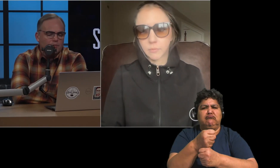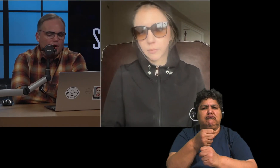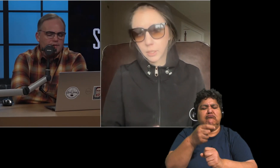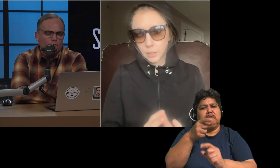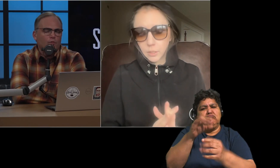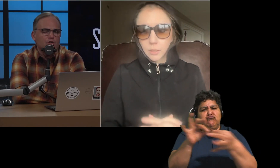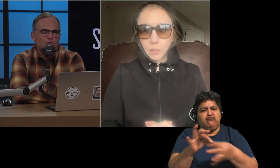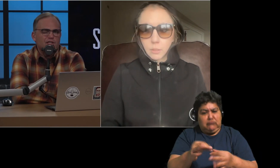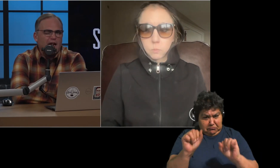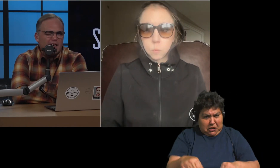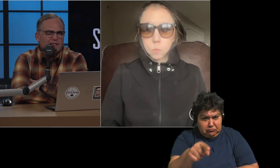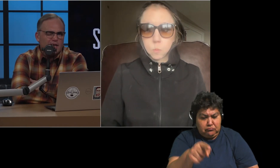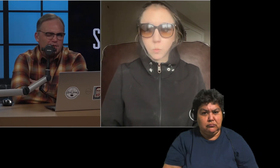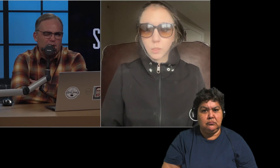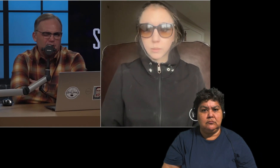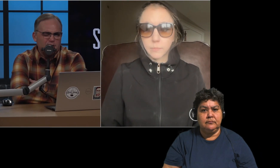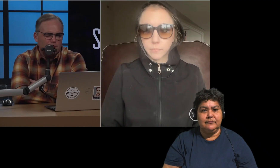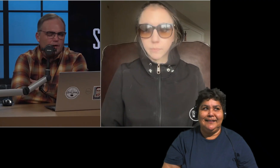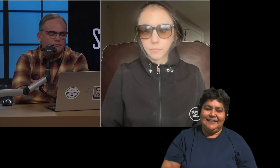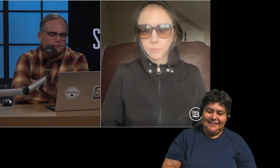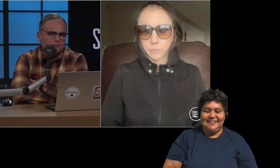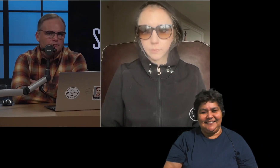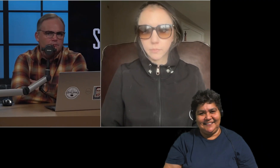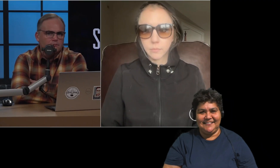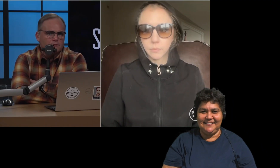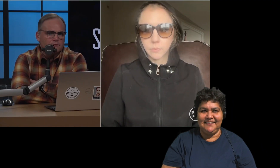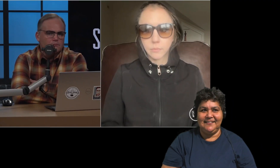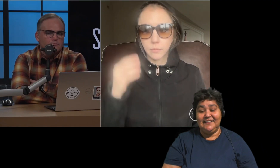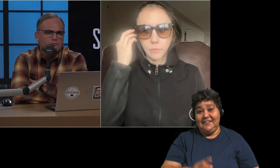could summarize it, what would you say it says as a summary?